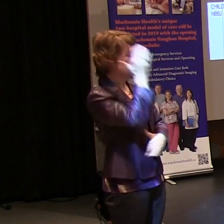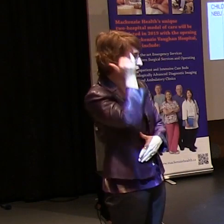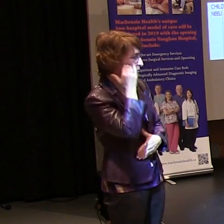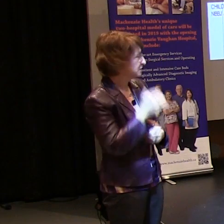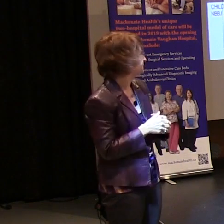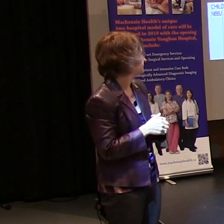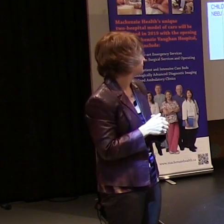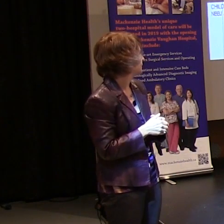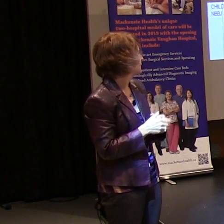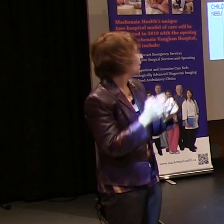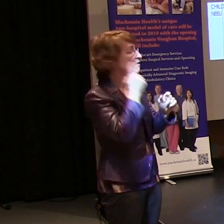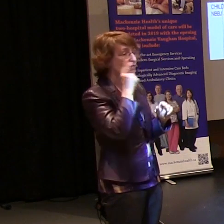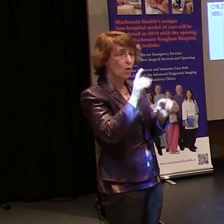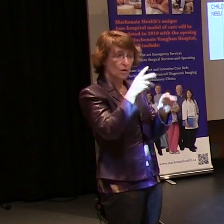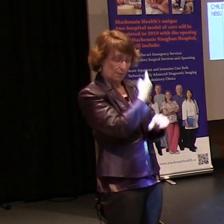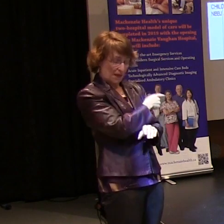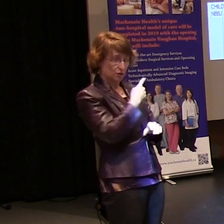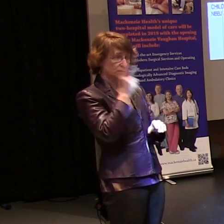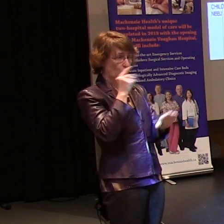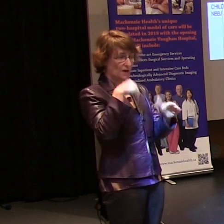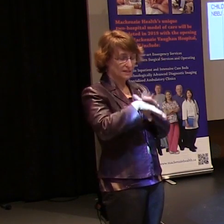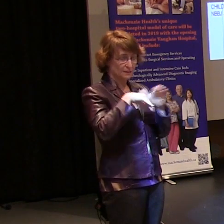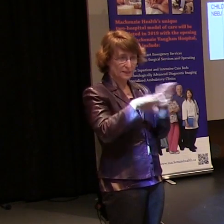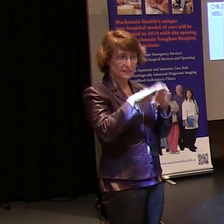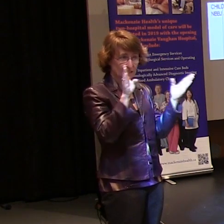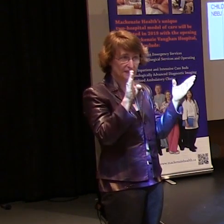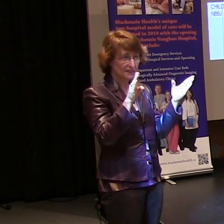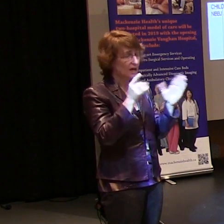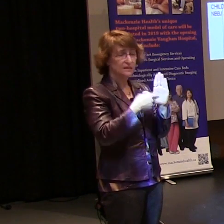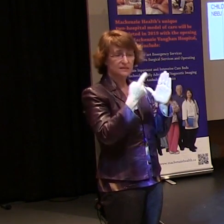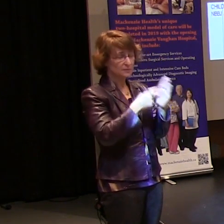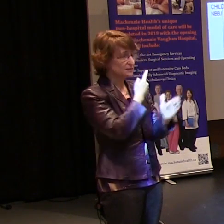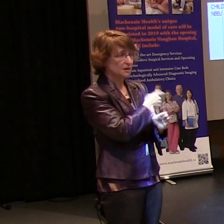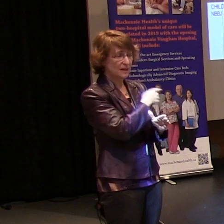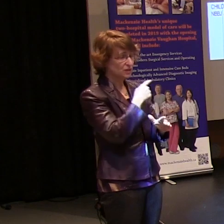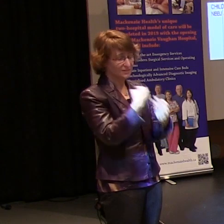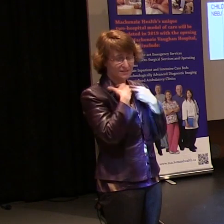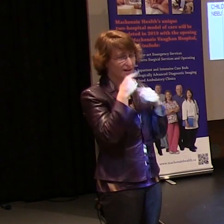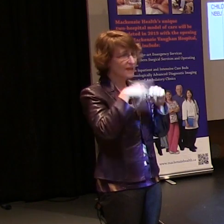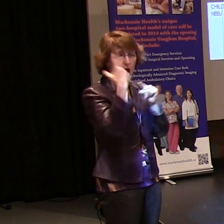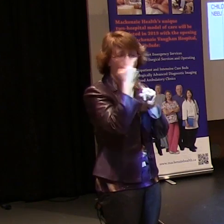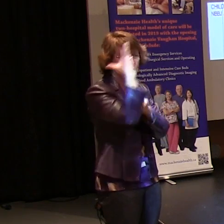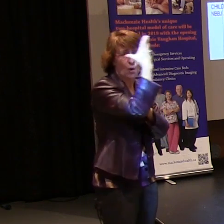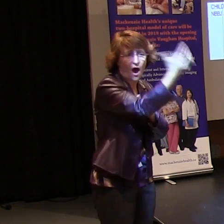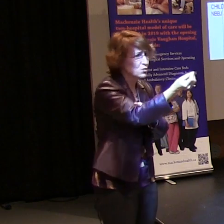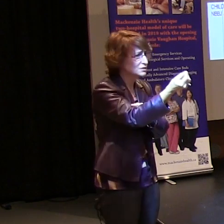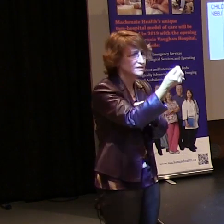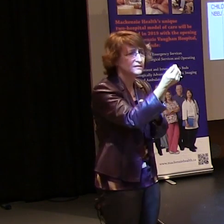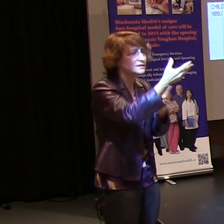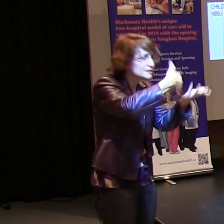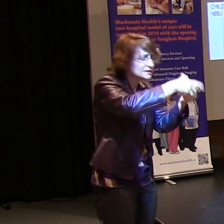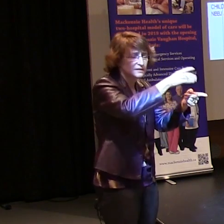Patient, from accessibility point of view, cannot always go to the nature, cannot always go down.